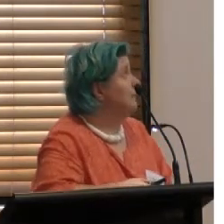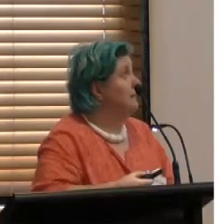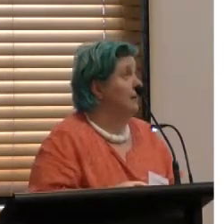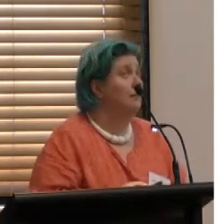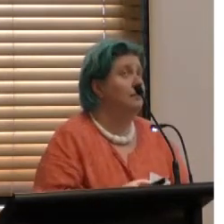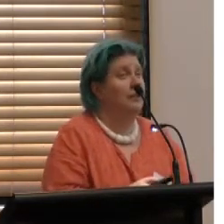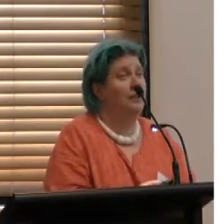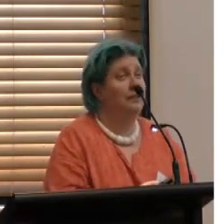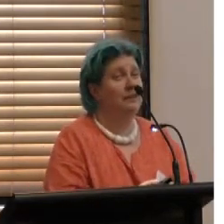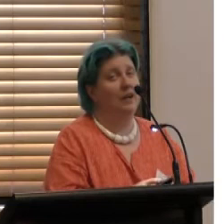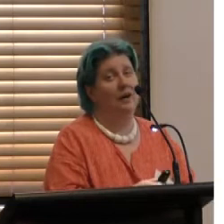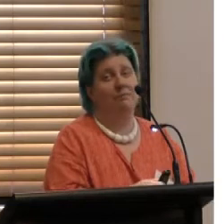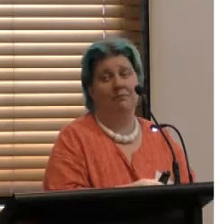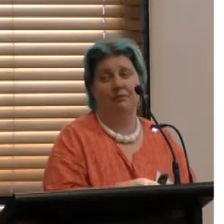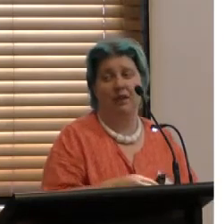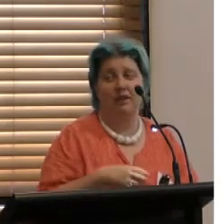YDAS itself is